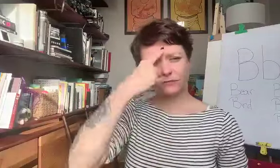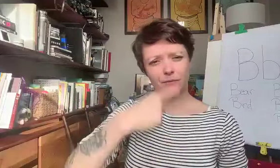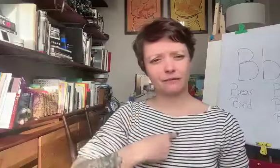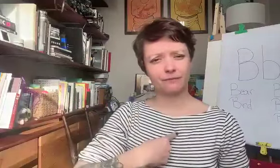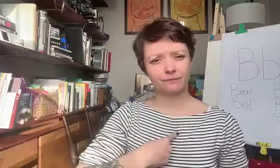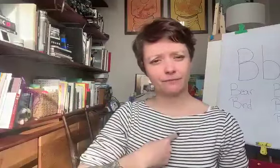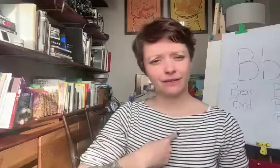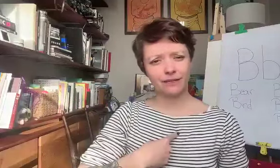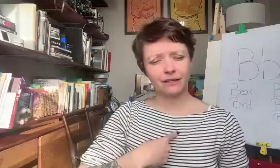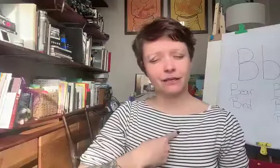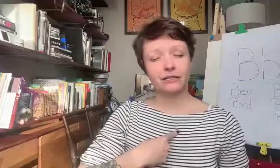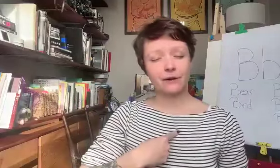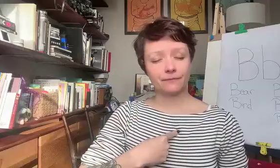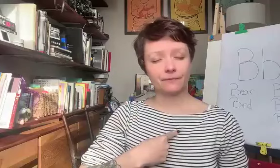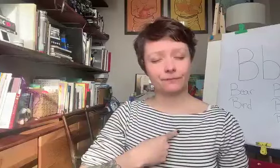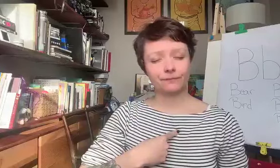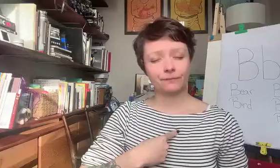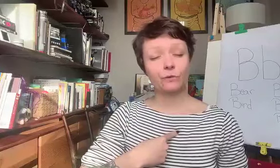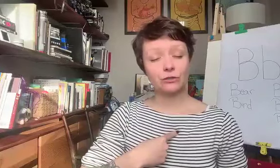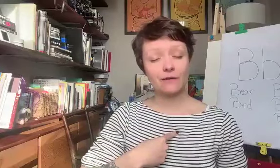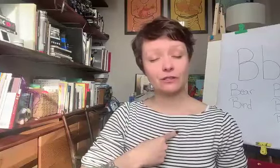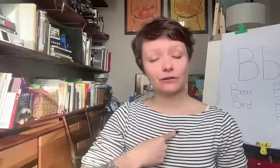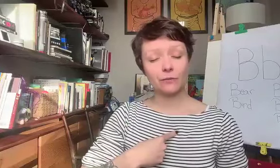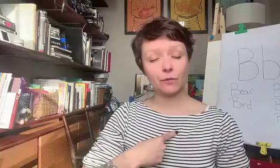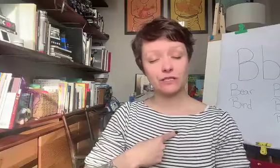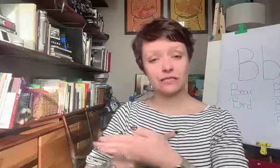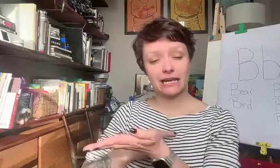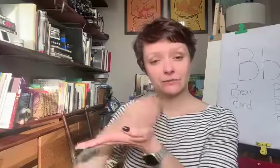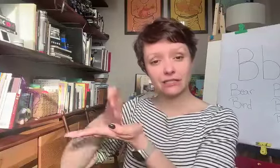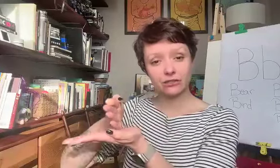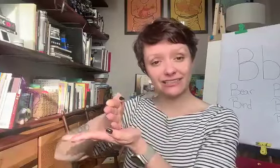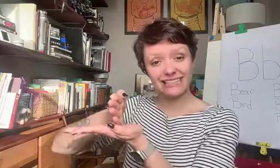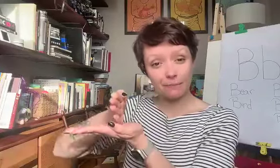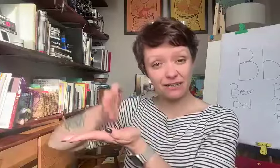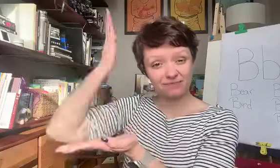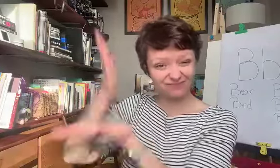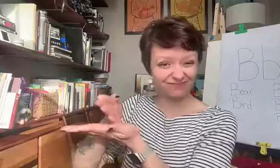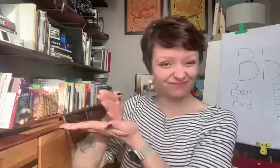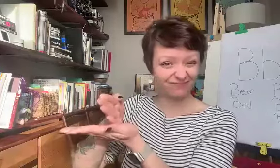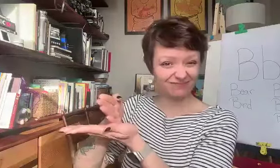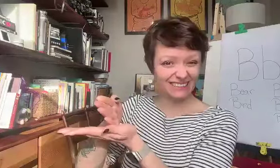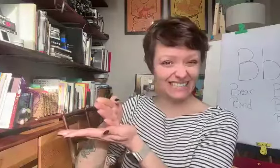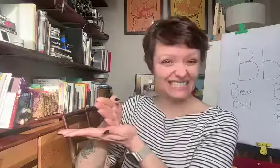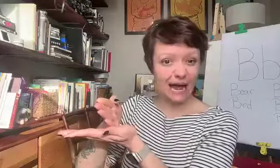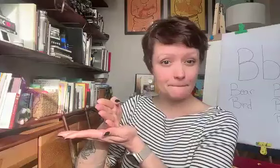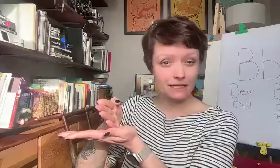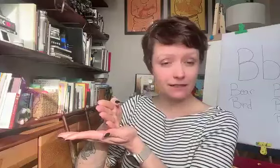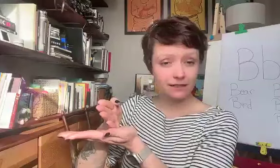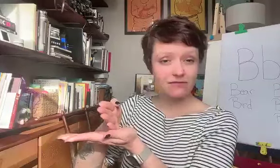for me. So, we do have to learn a few more words. In this case, we need to learn stop. Stop. Think